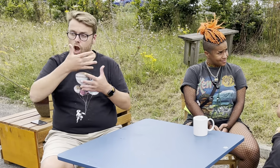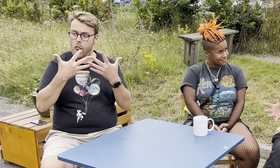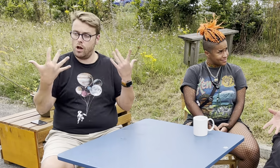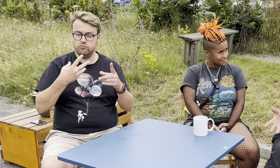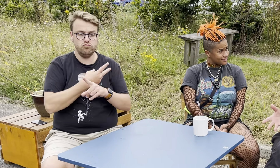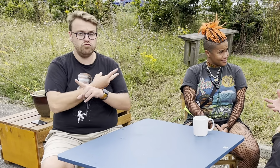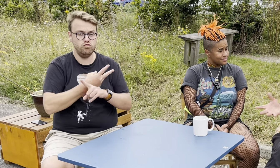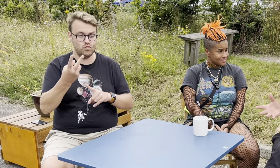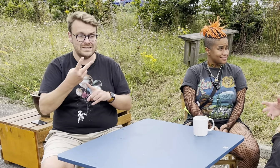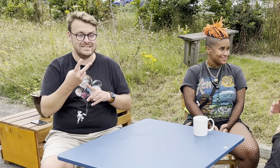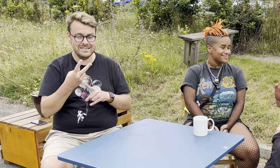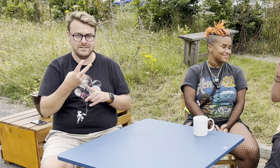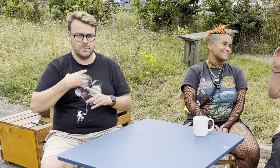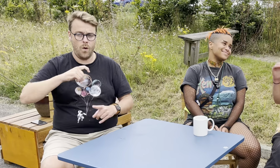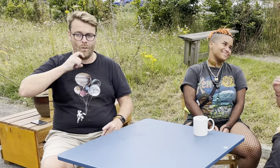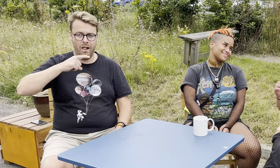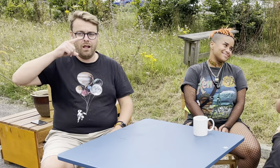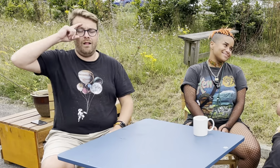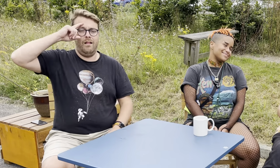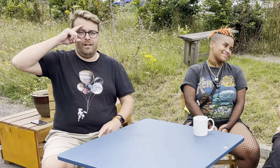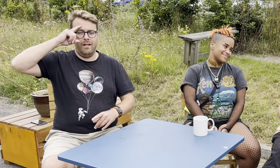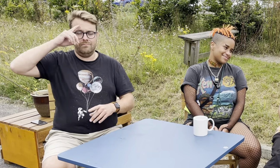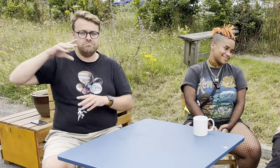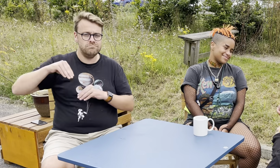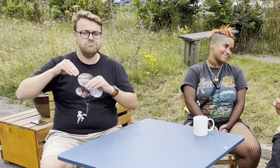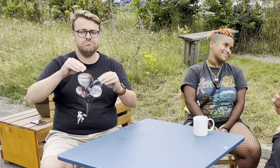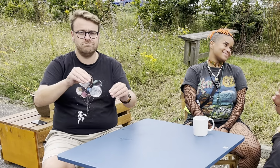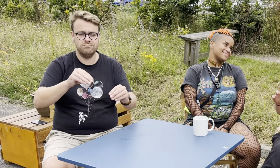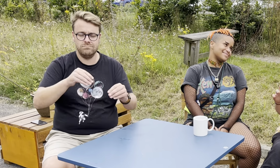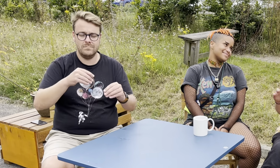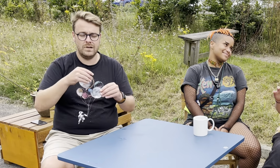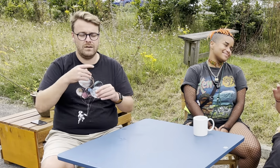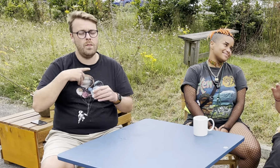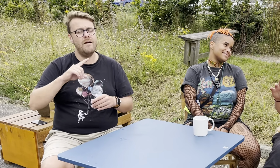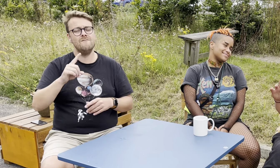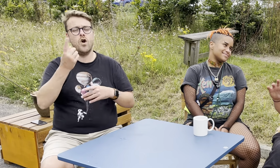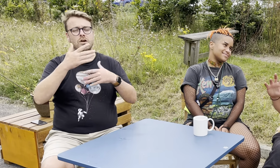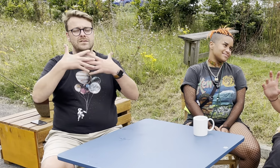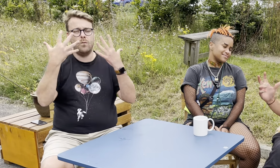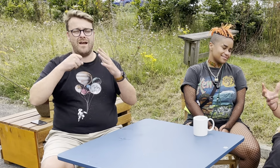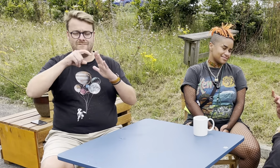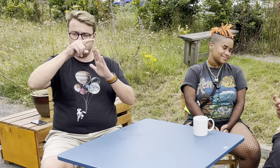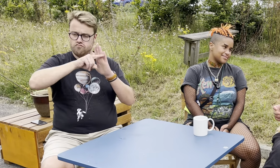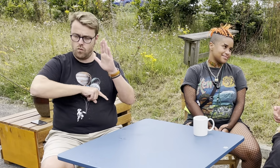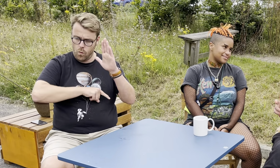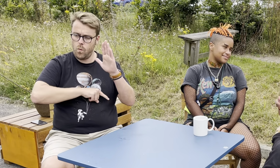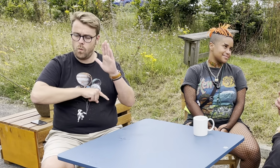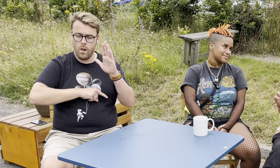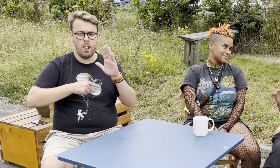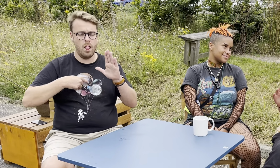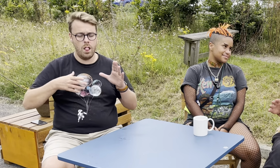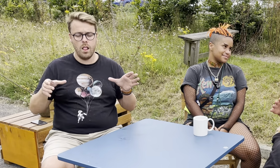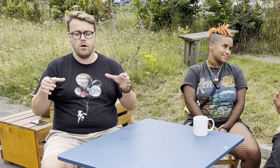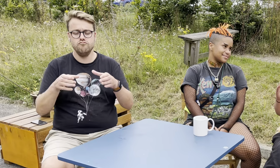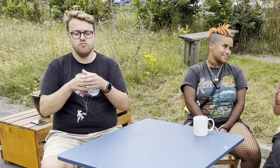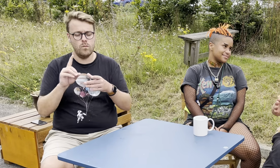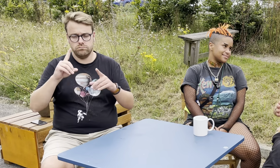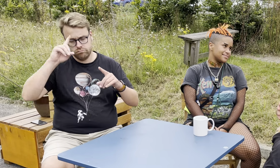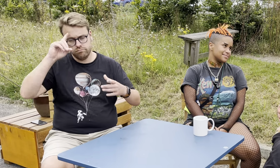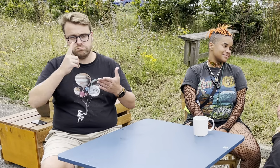were saying on the first day, and we were putting our room agreement together, that our intention or our agreement as a group has been to move